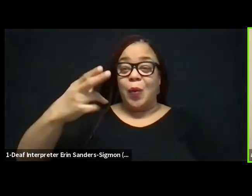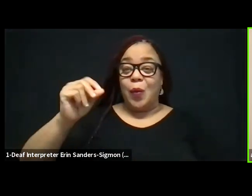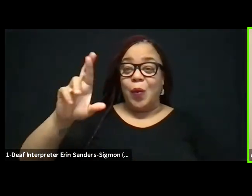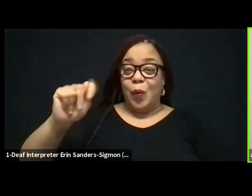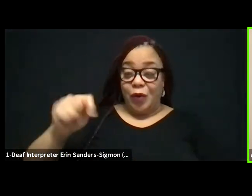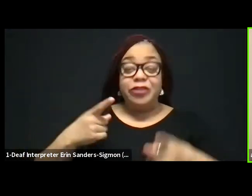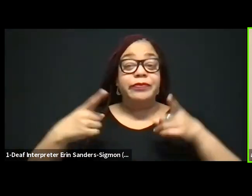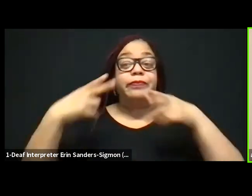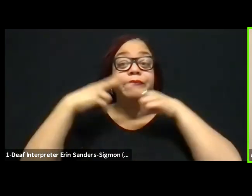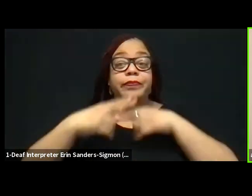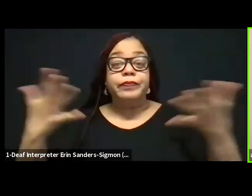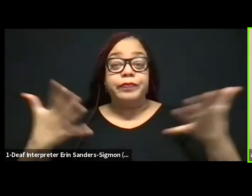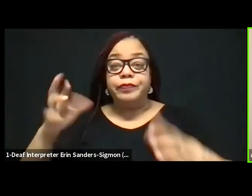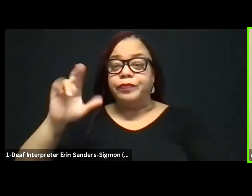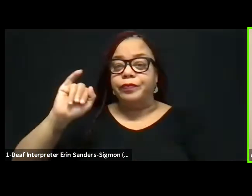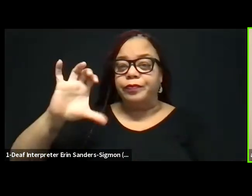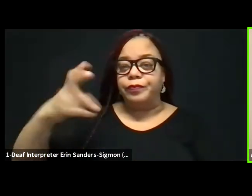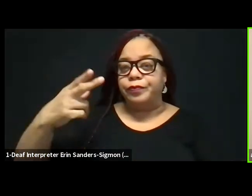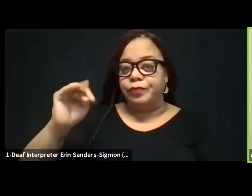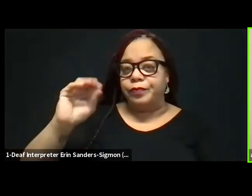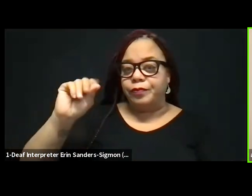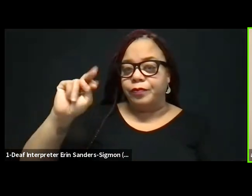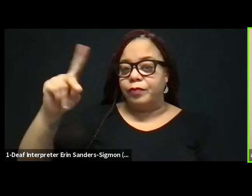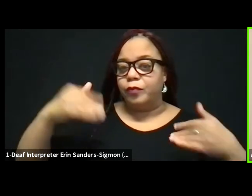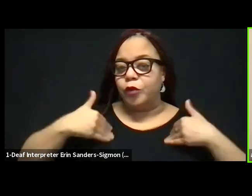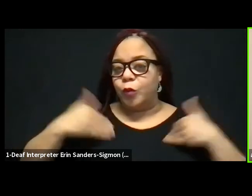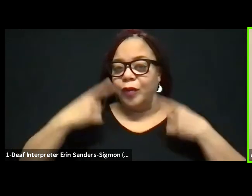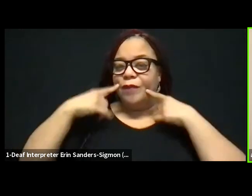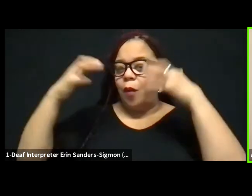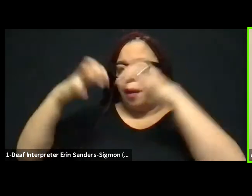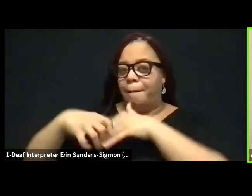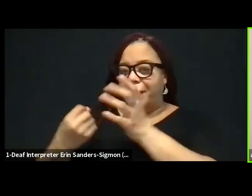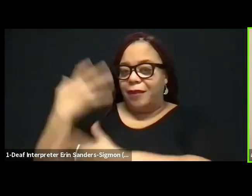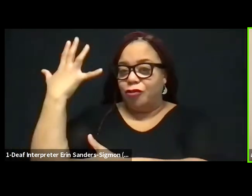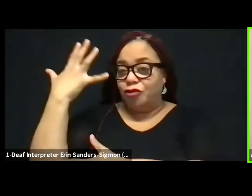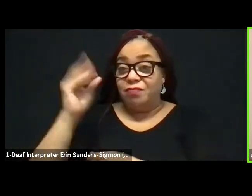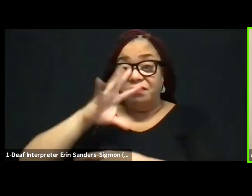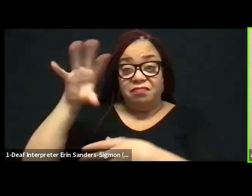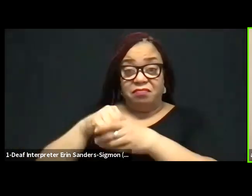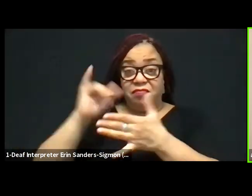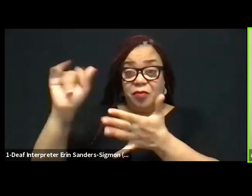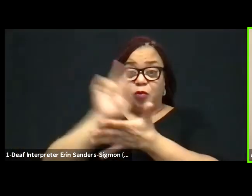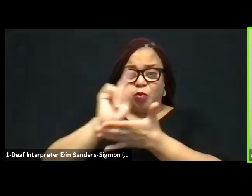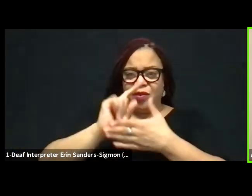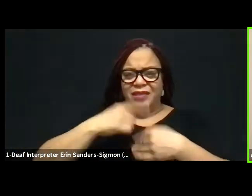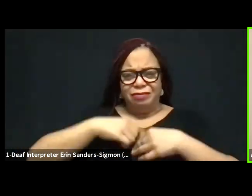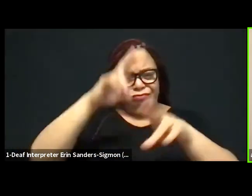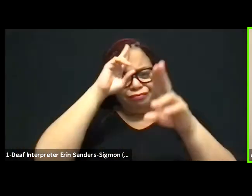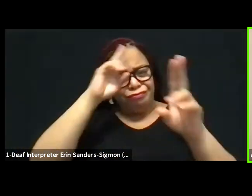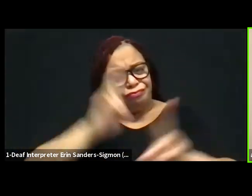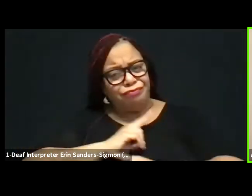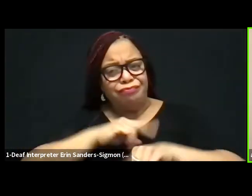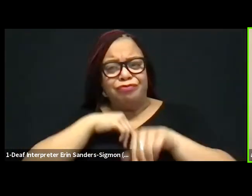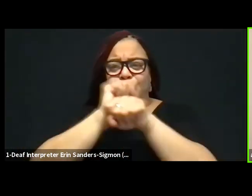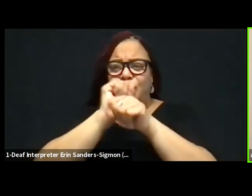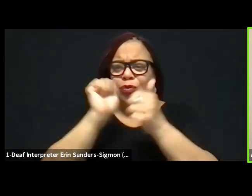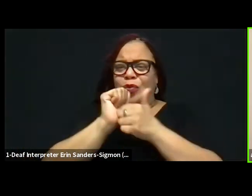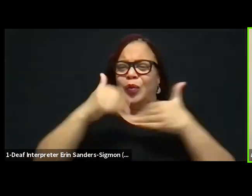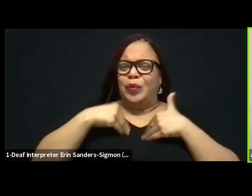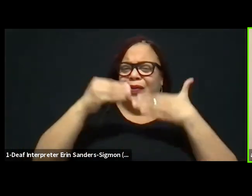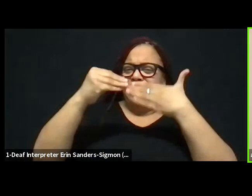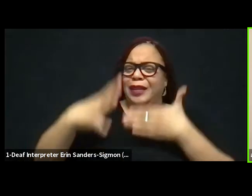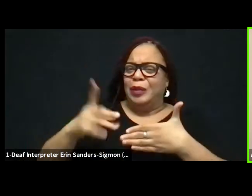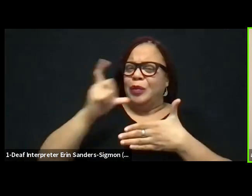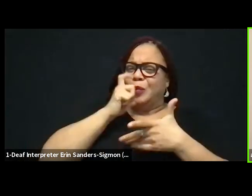youth leaders who were interested in abolition work, learning how to honor the work and be